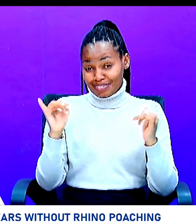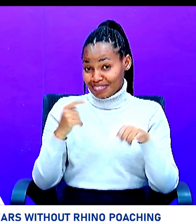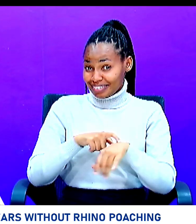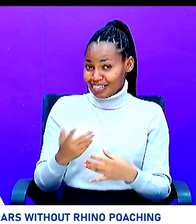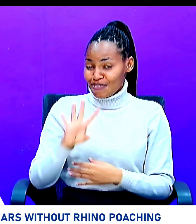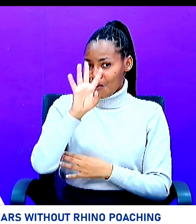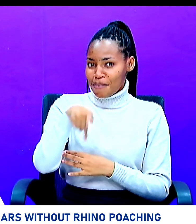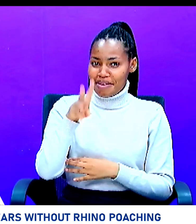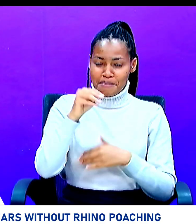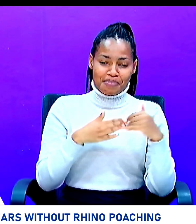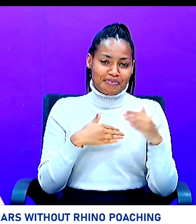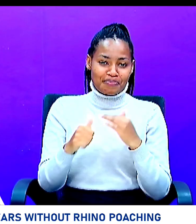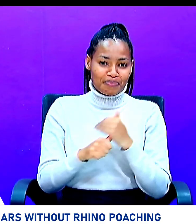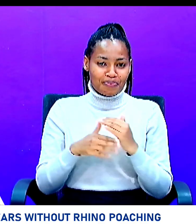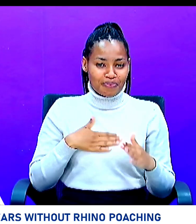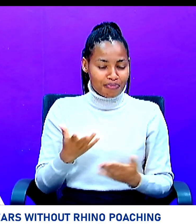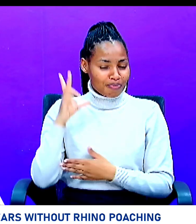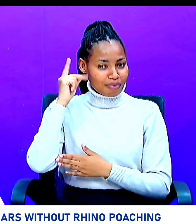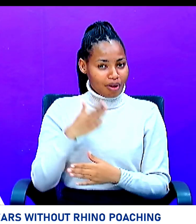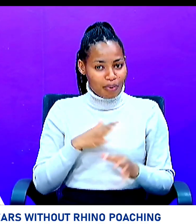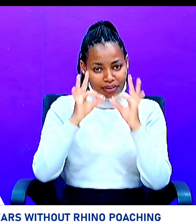here at Science TV. 4 p.m. brief news. I